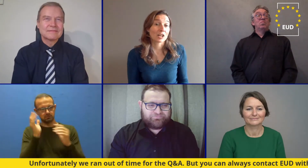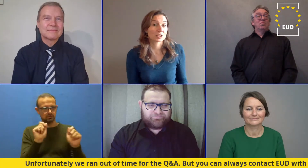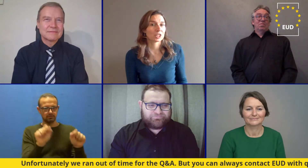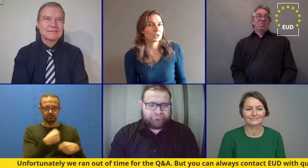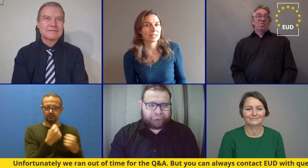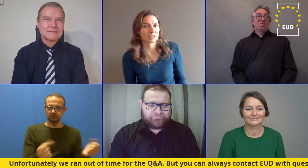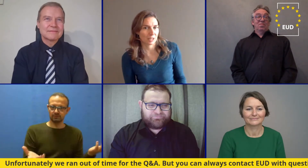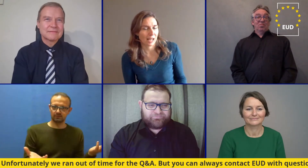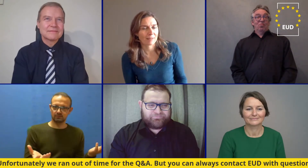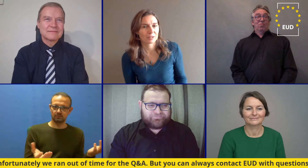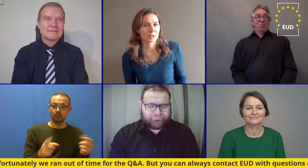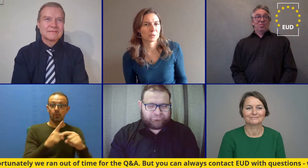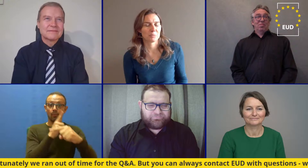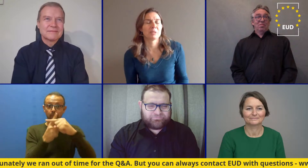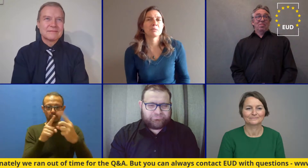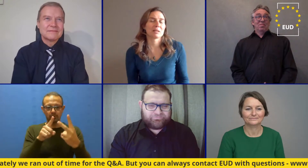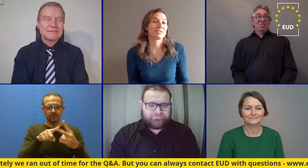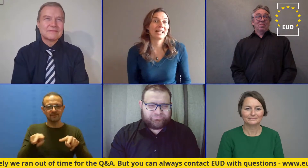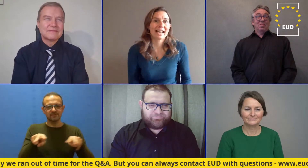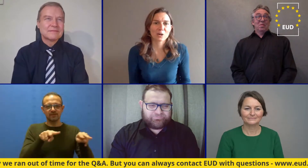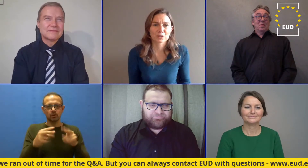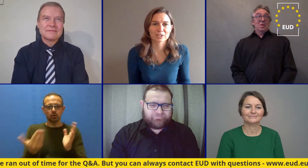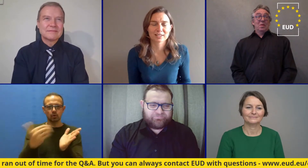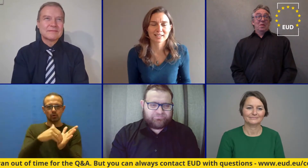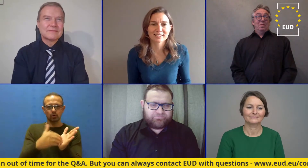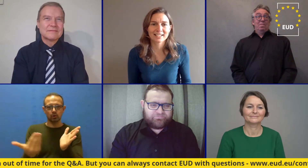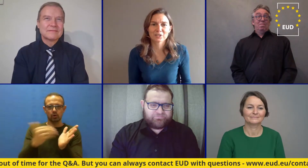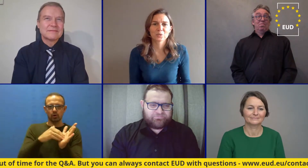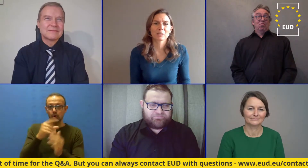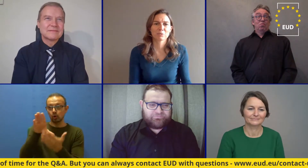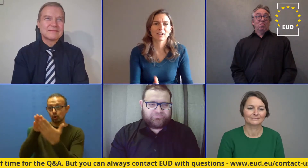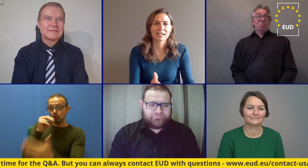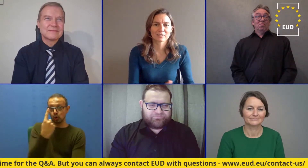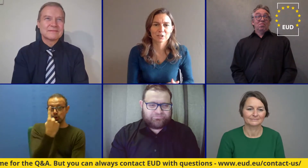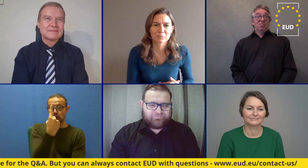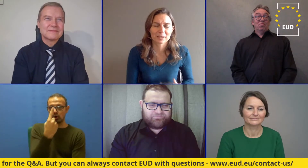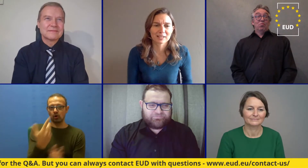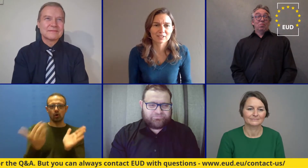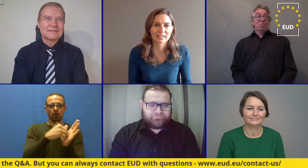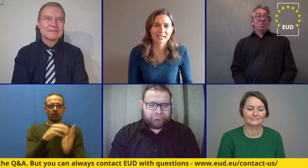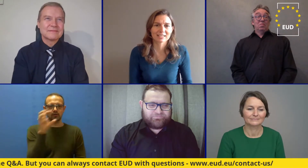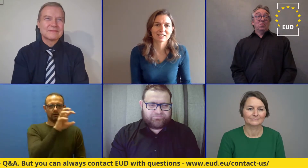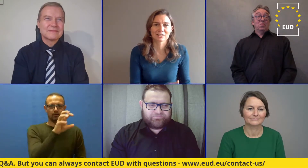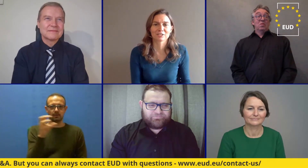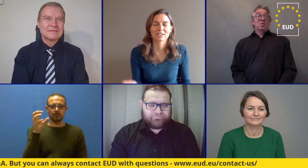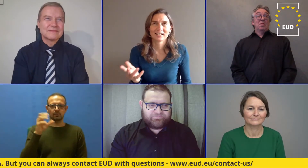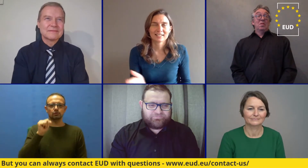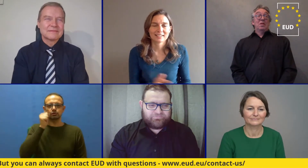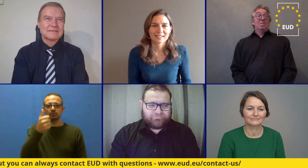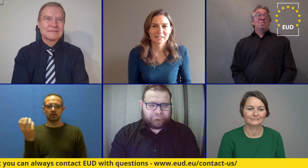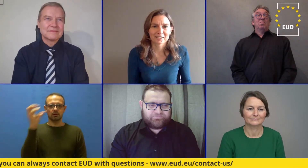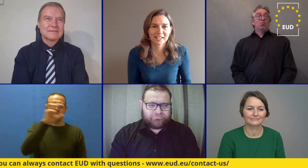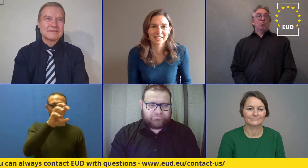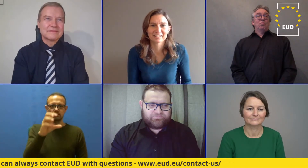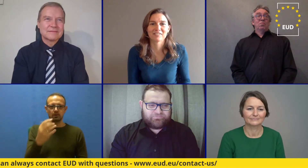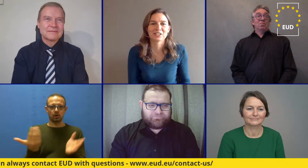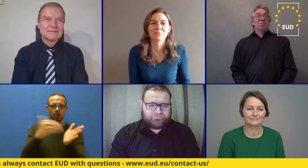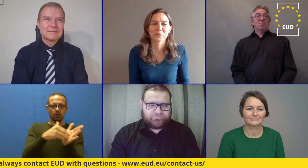they also say you need to have a minimum of 10 hours a day. So they provide it from 11 at night till 11 in the